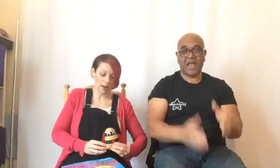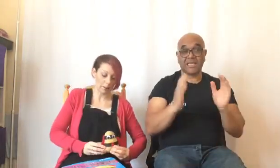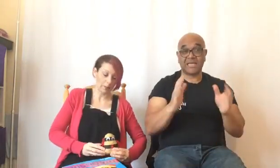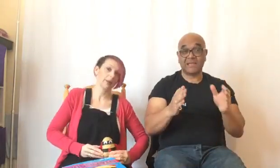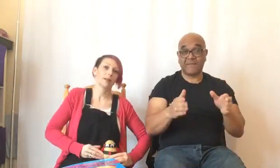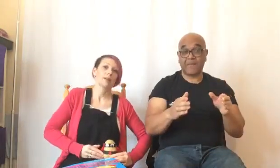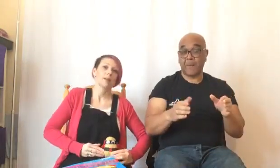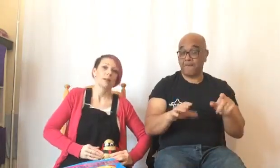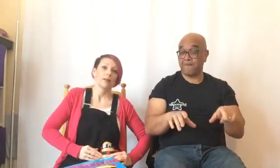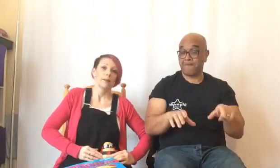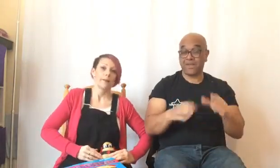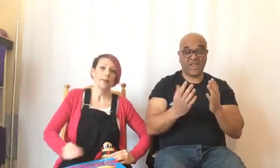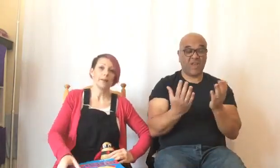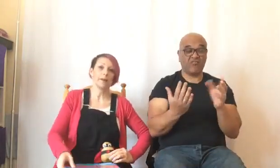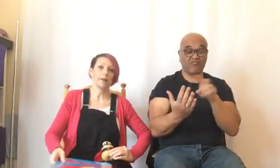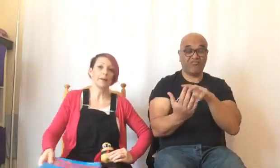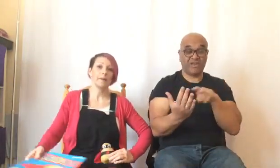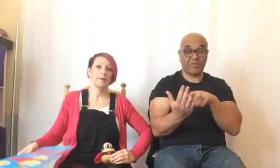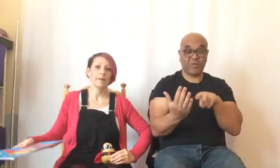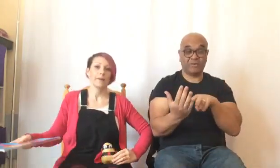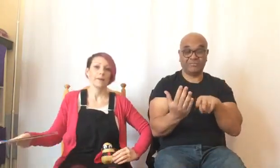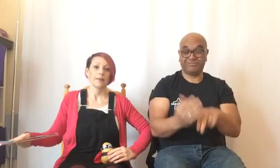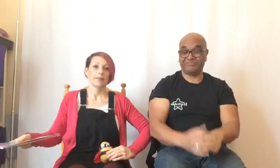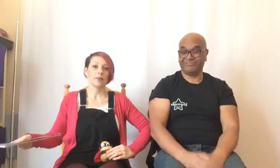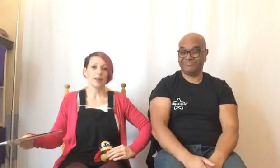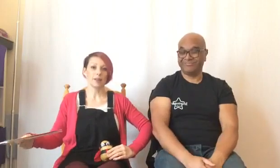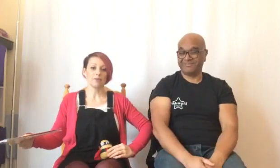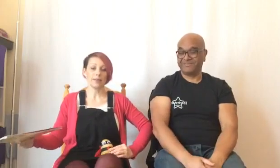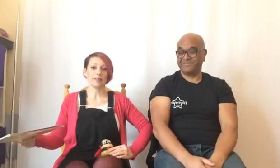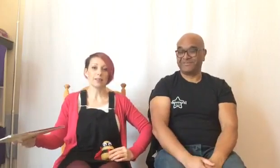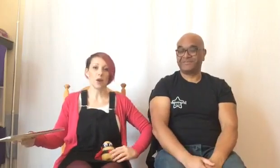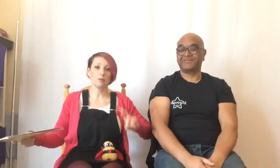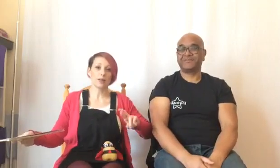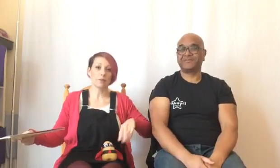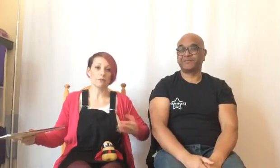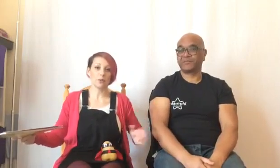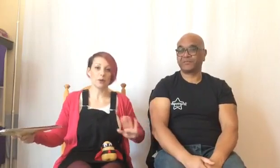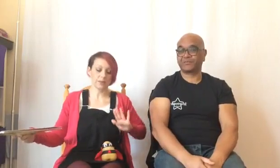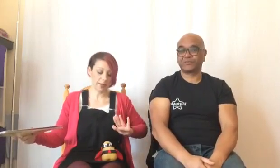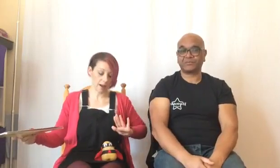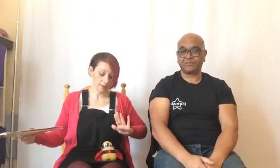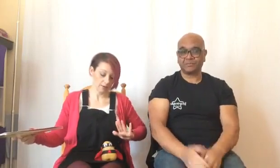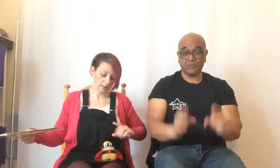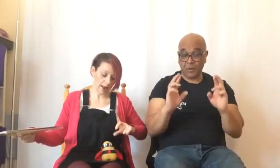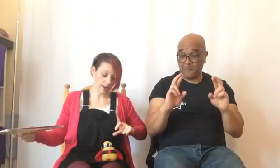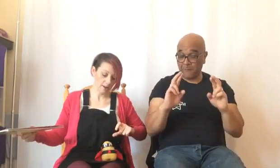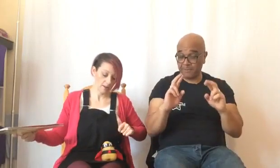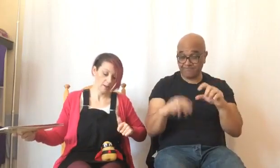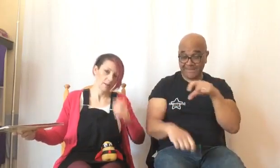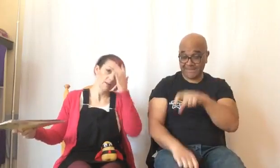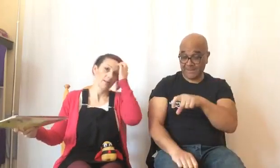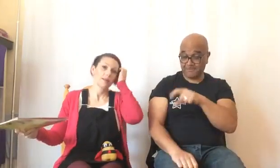on my lap here. There we go. So that I can read this. Hopefully he won't fall off. Stay there.